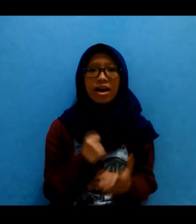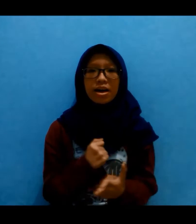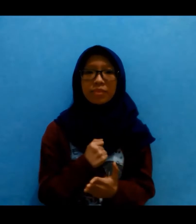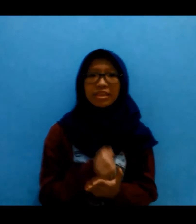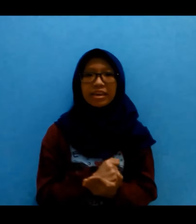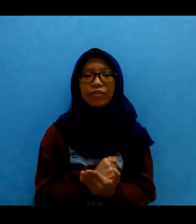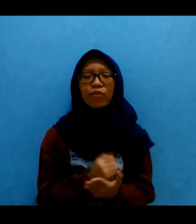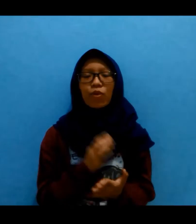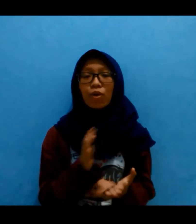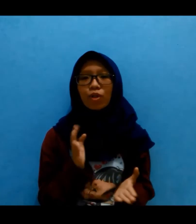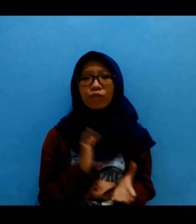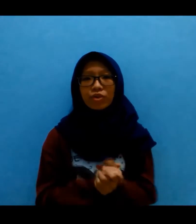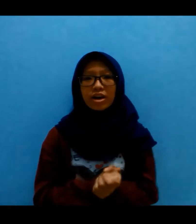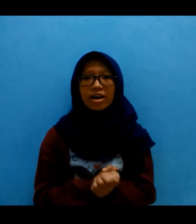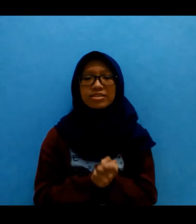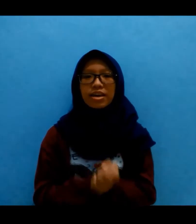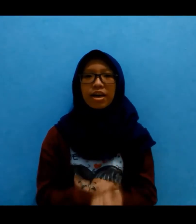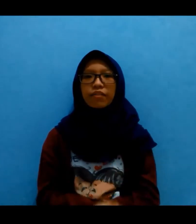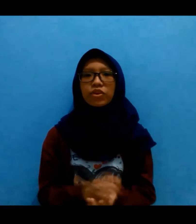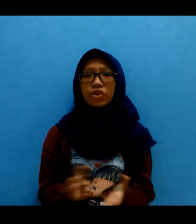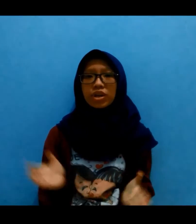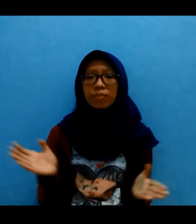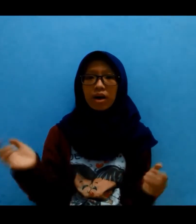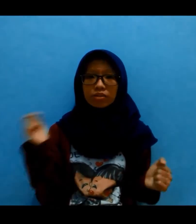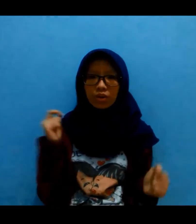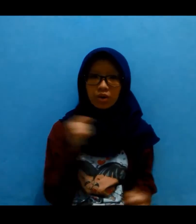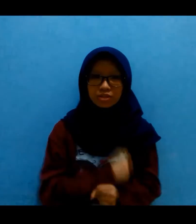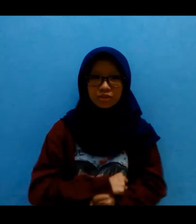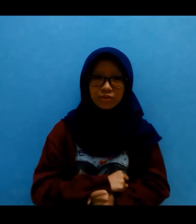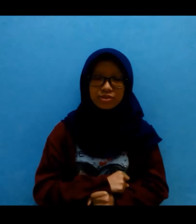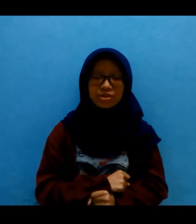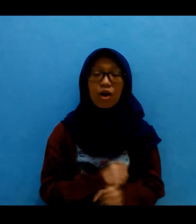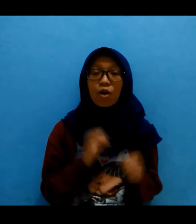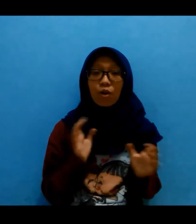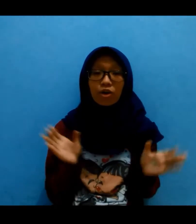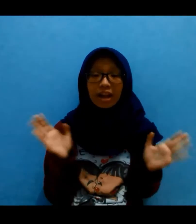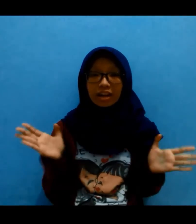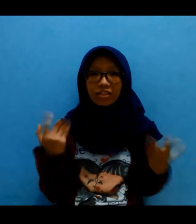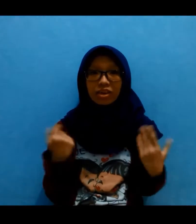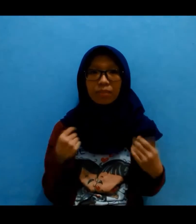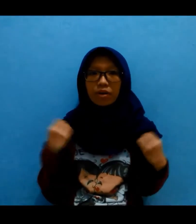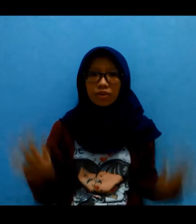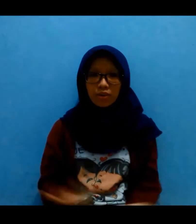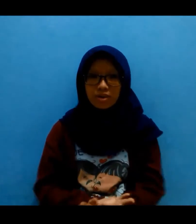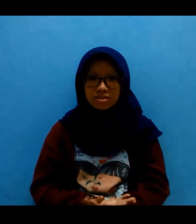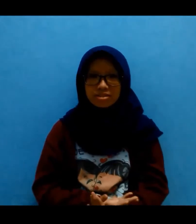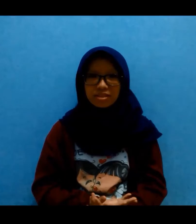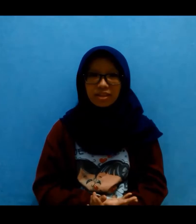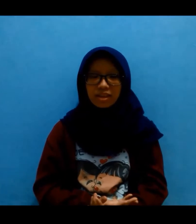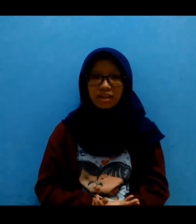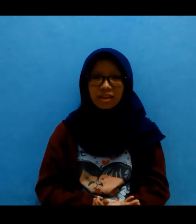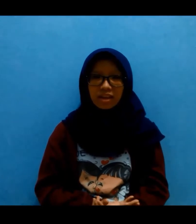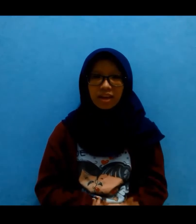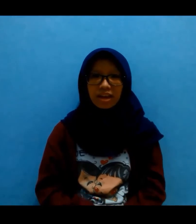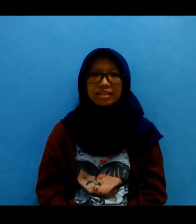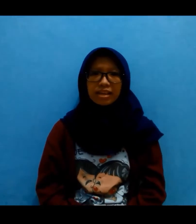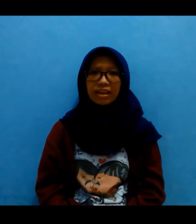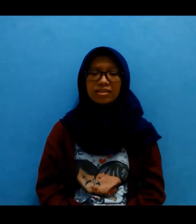I believe all of you guys have heard about hoax news or anything about hoax. And